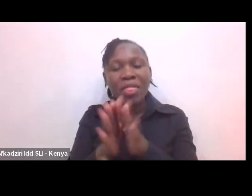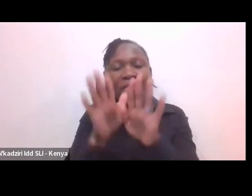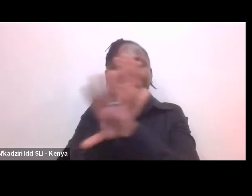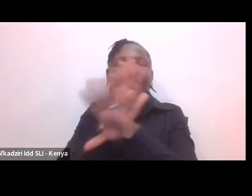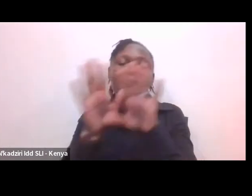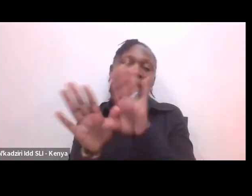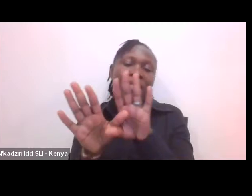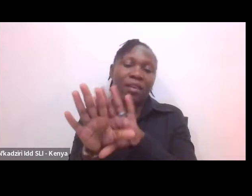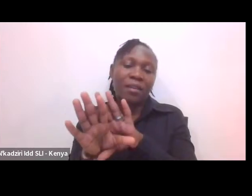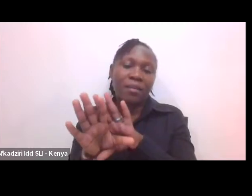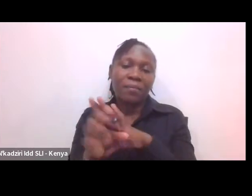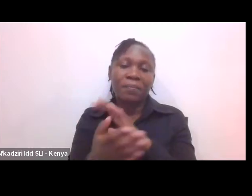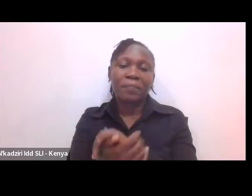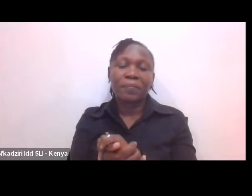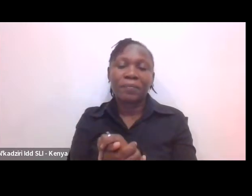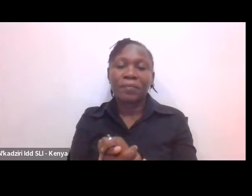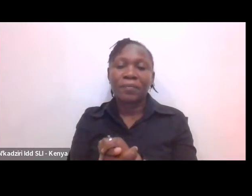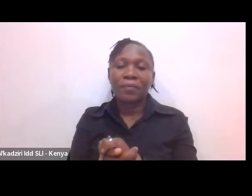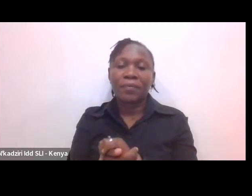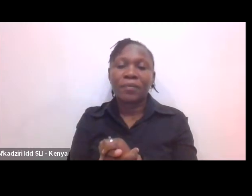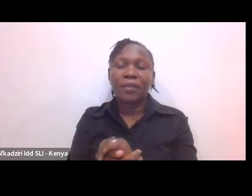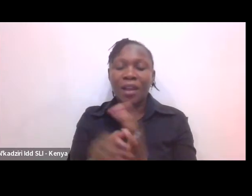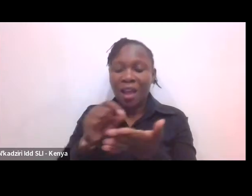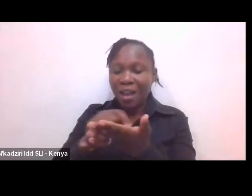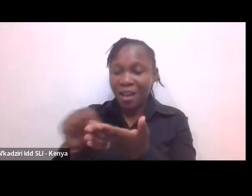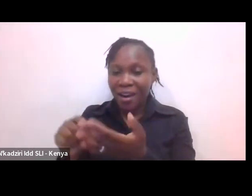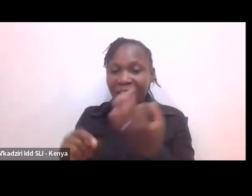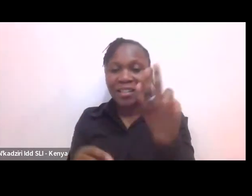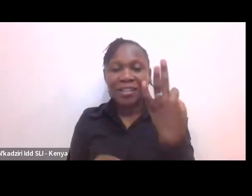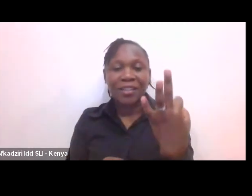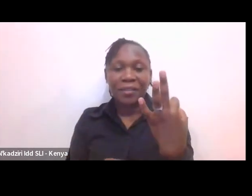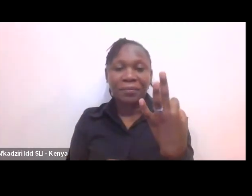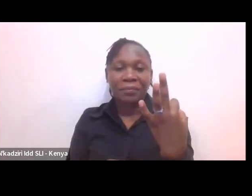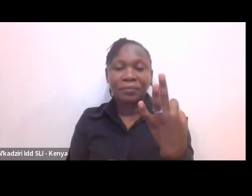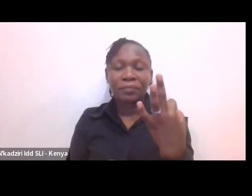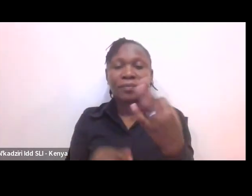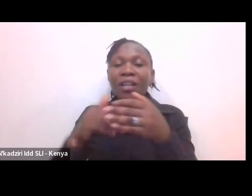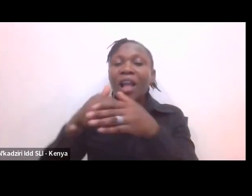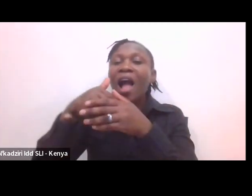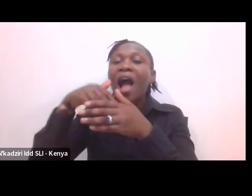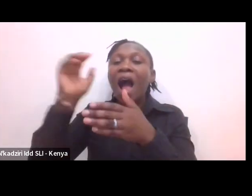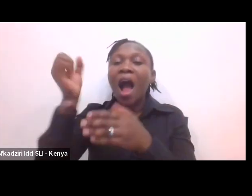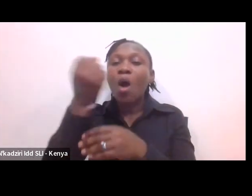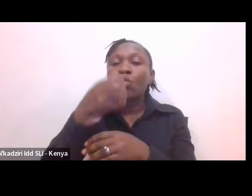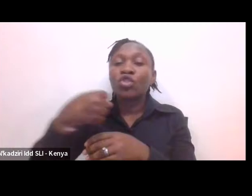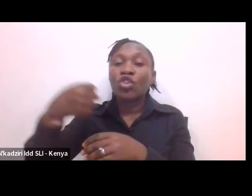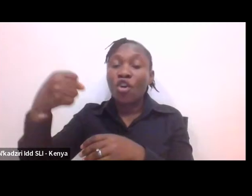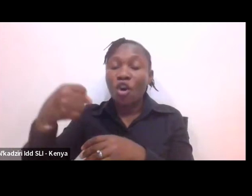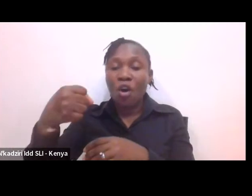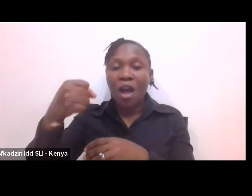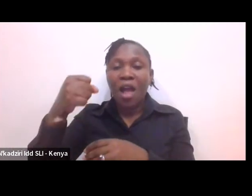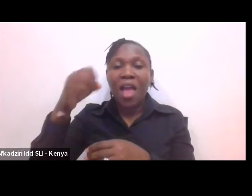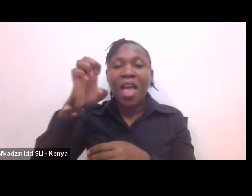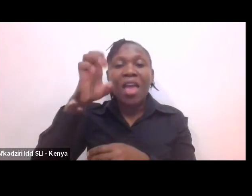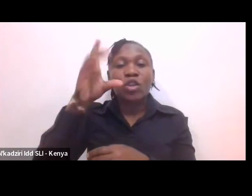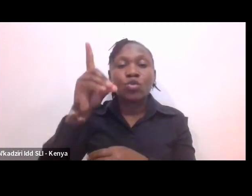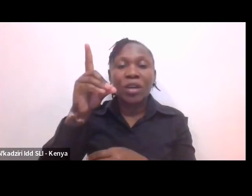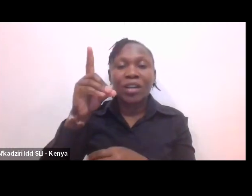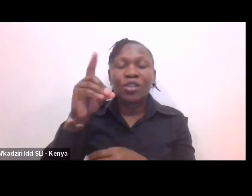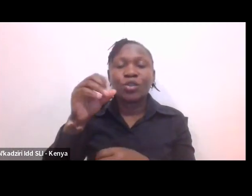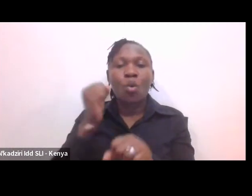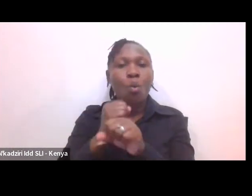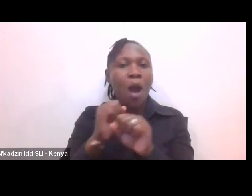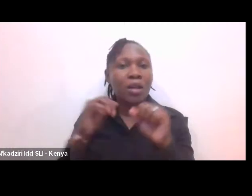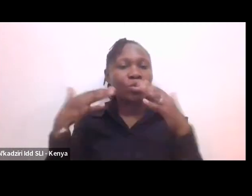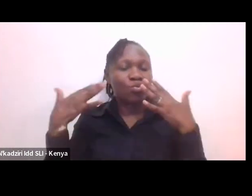Side note 3. Outdoor education is magic. You can and should deploy outdoor education